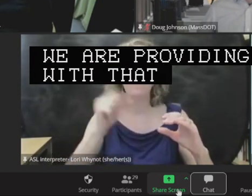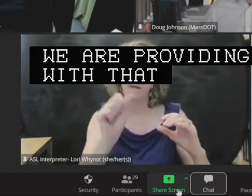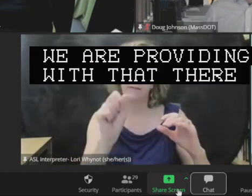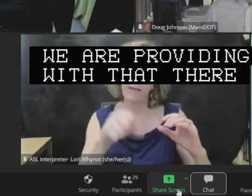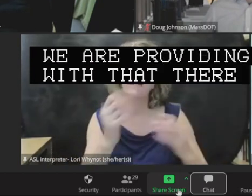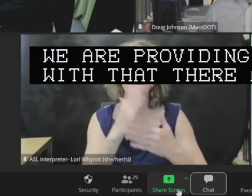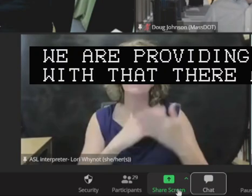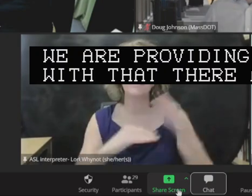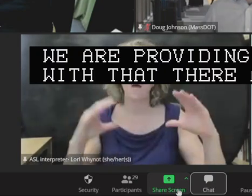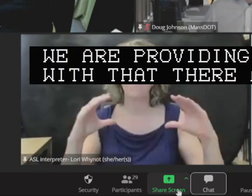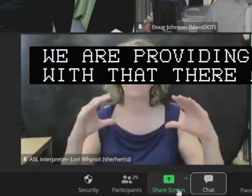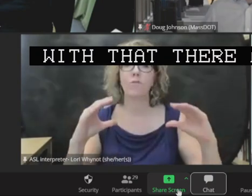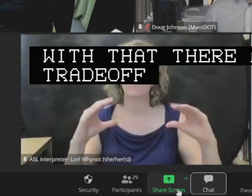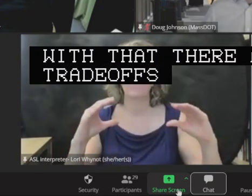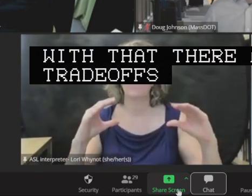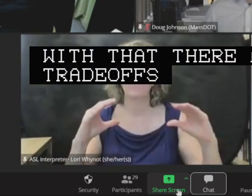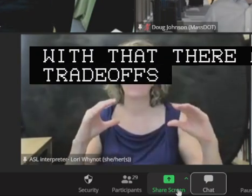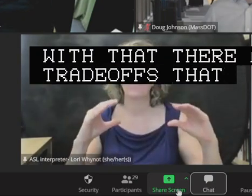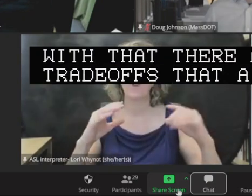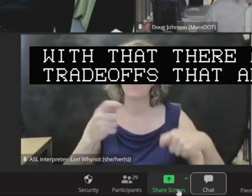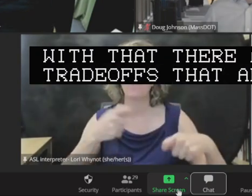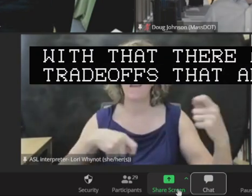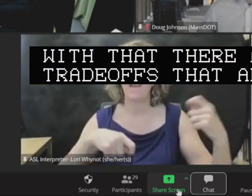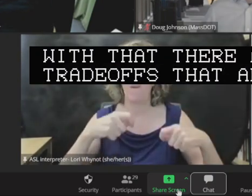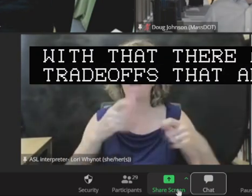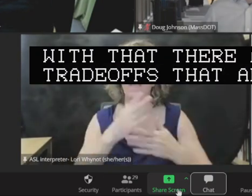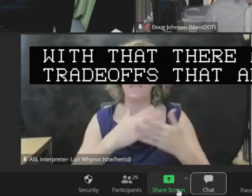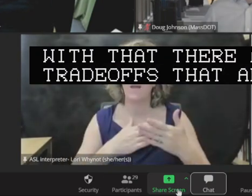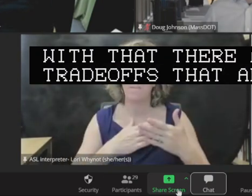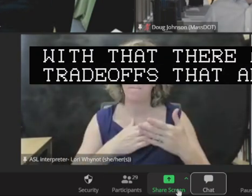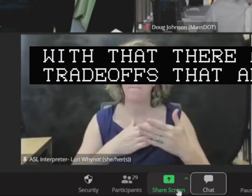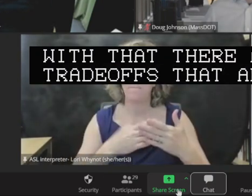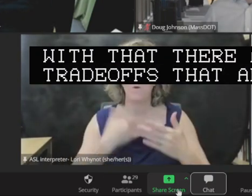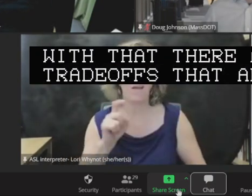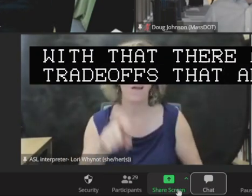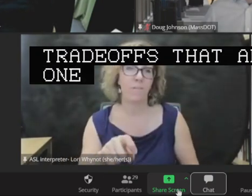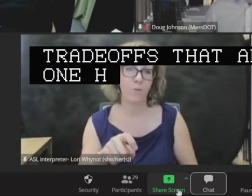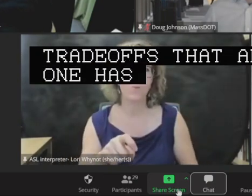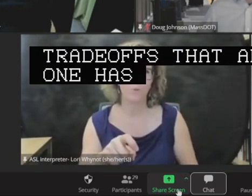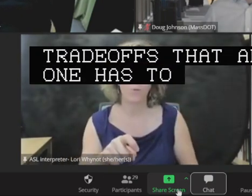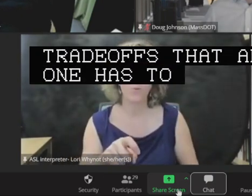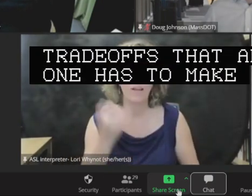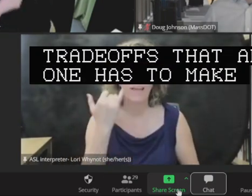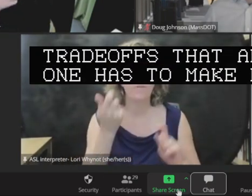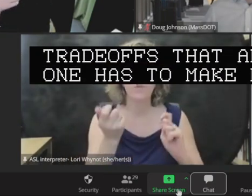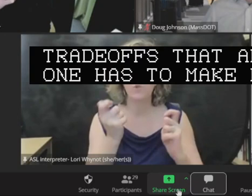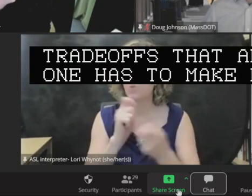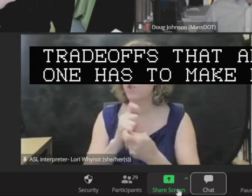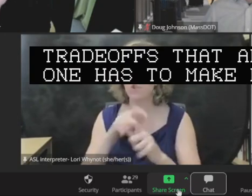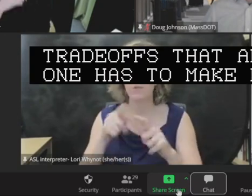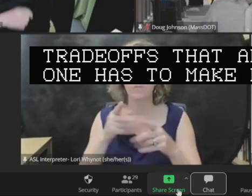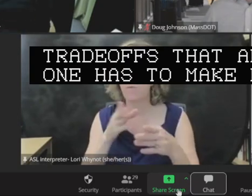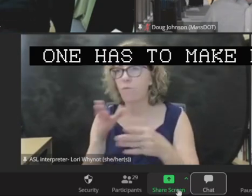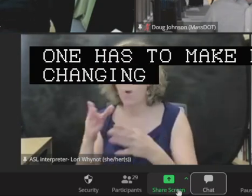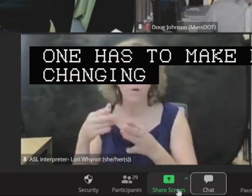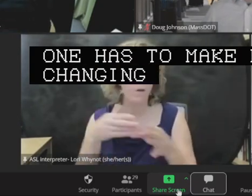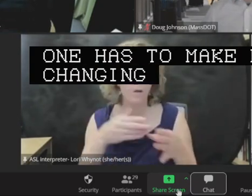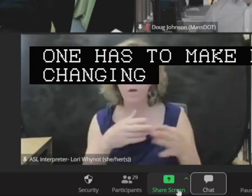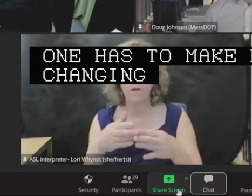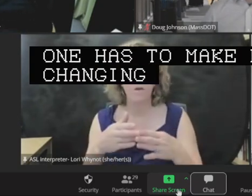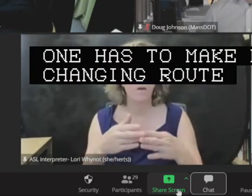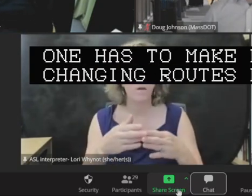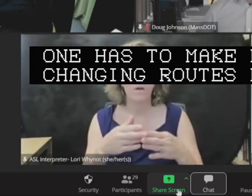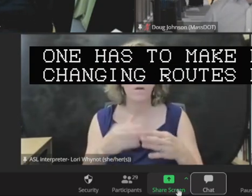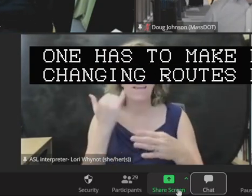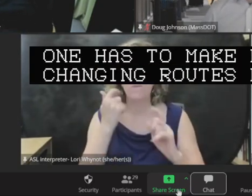that are in here that one has to make when you're changing routes, and whenever you change a